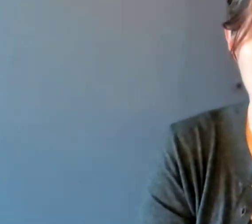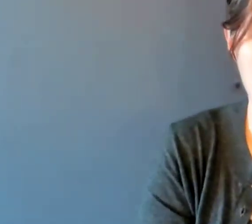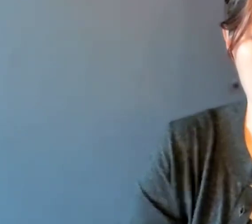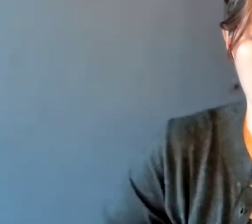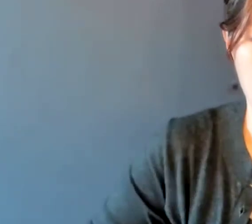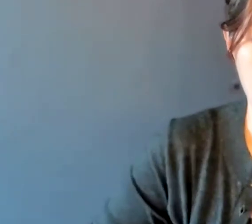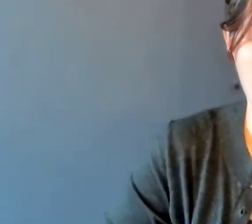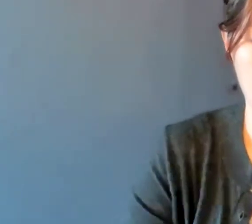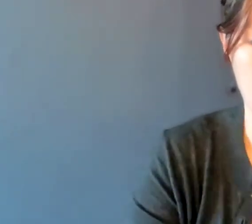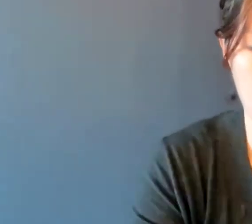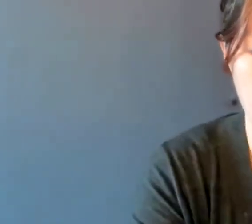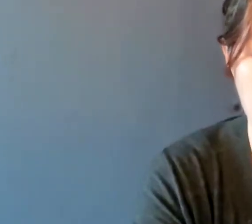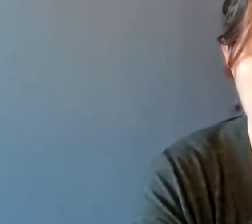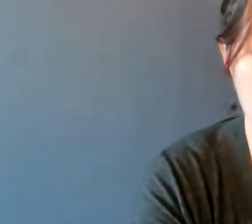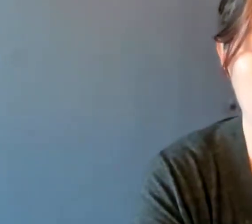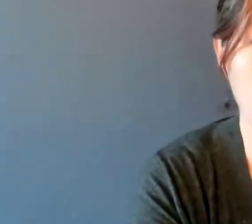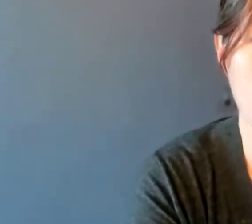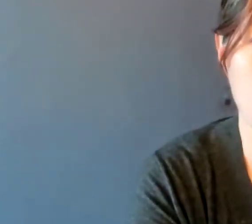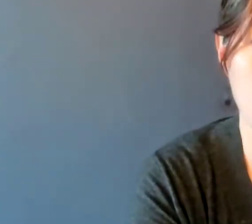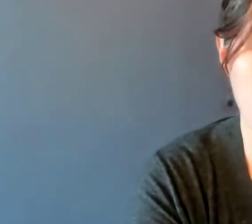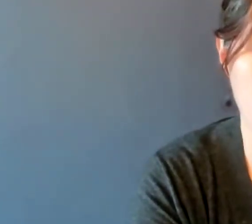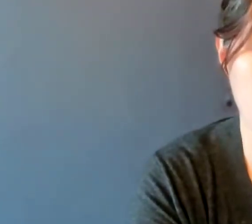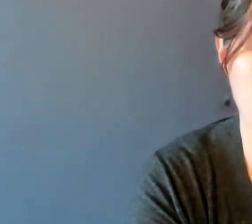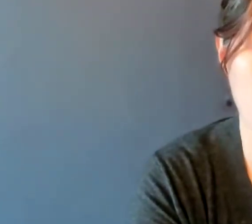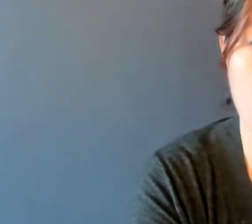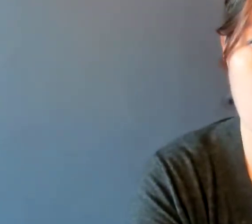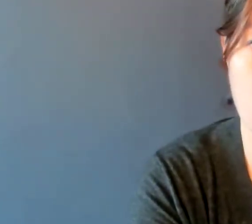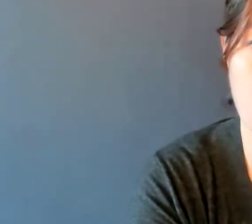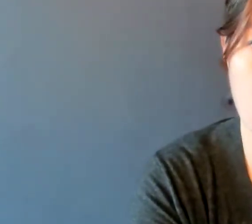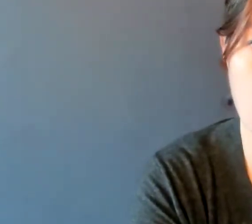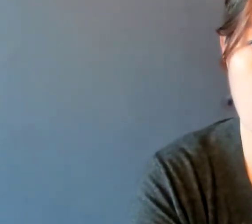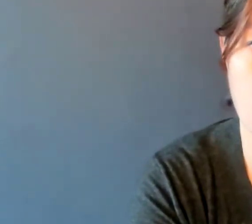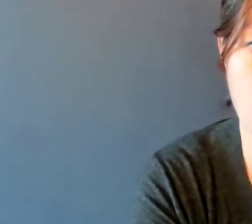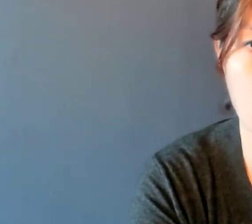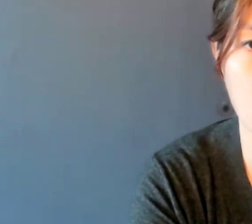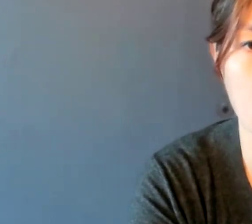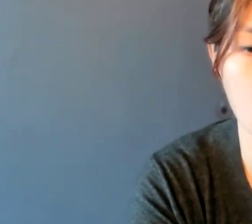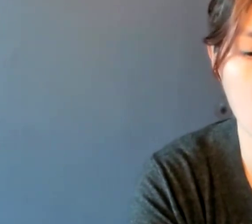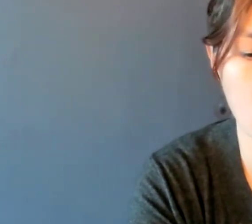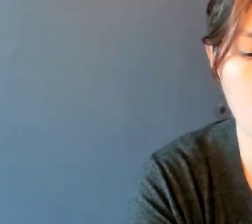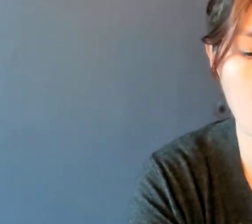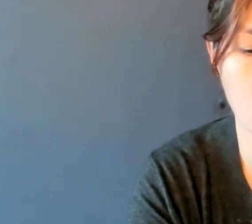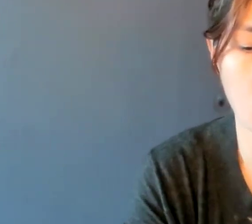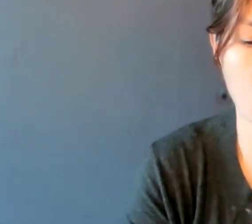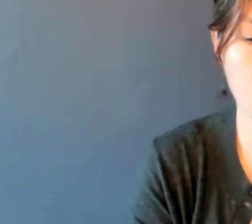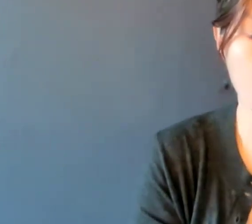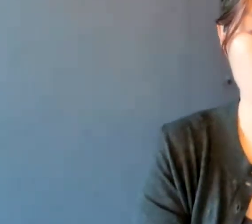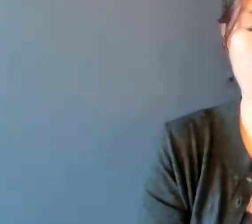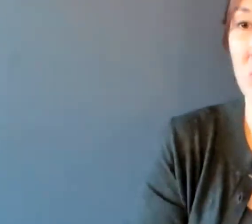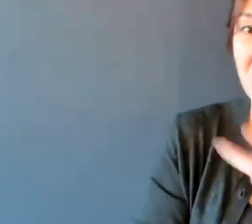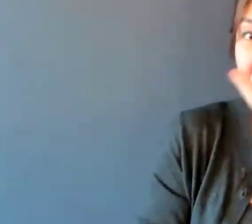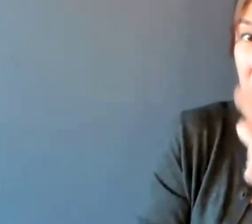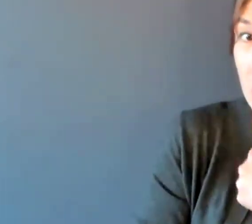says that it's working, but I don't see it working. Do you see me? No. Just a second.